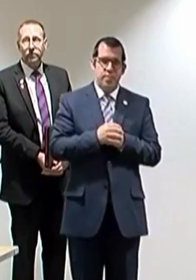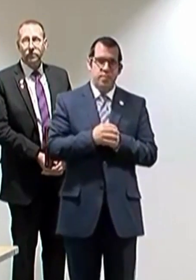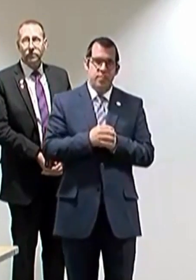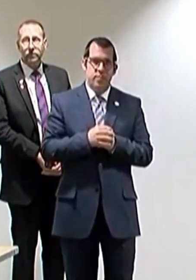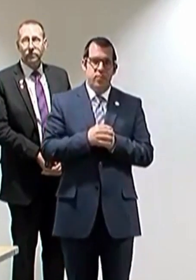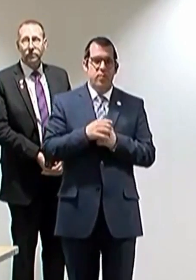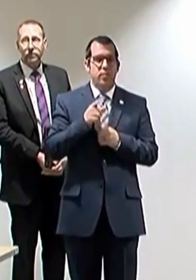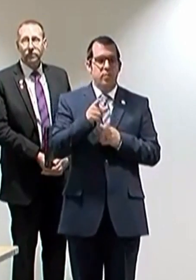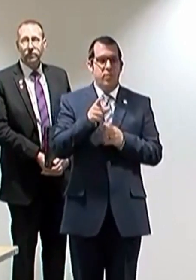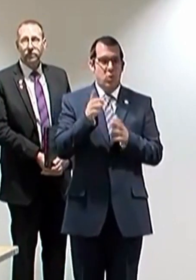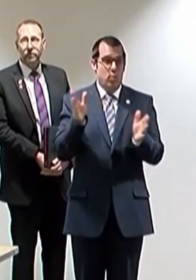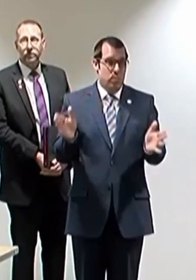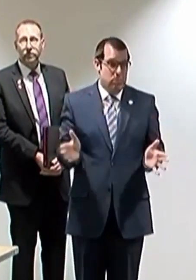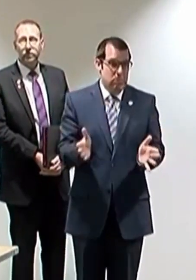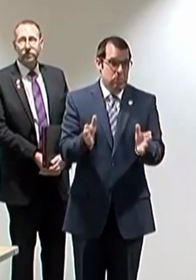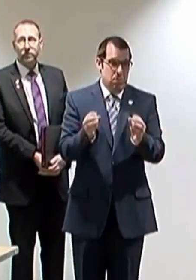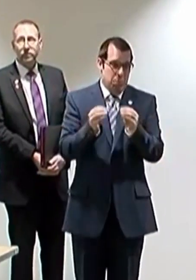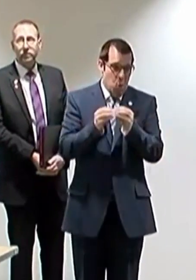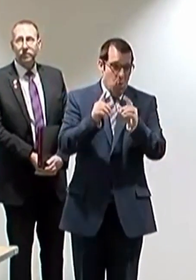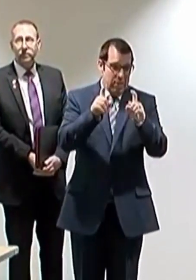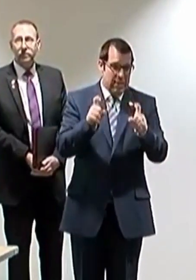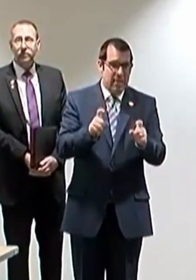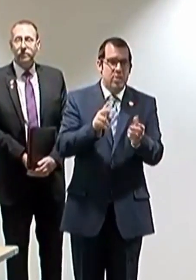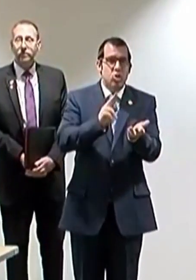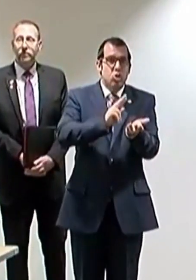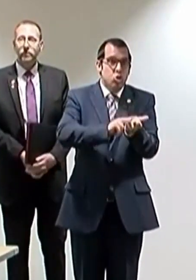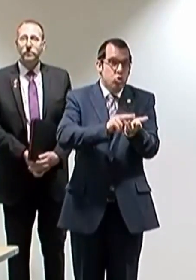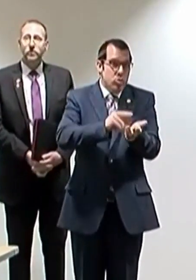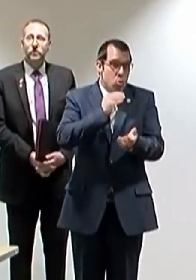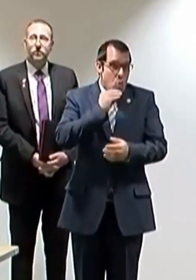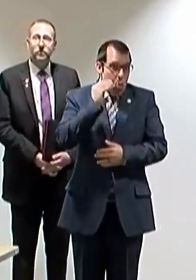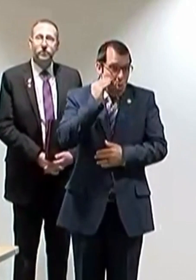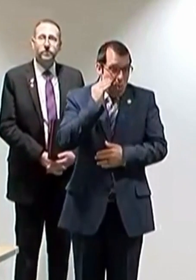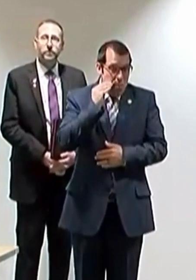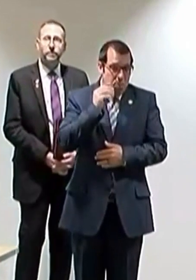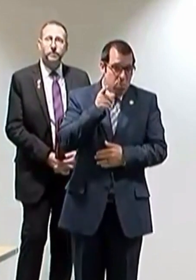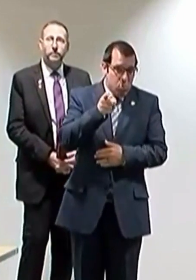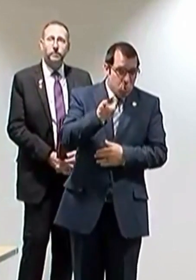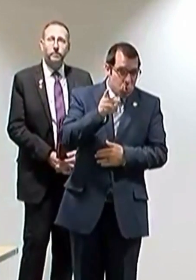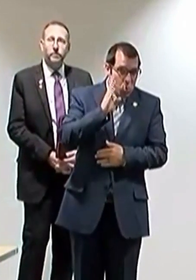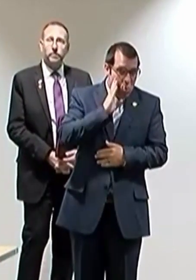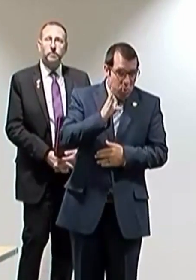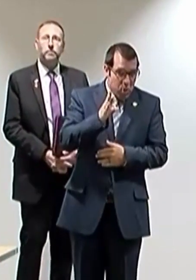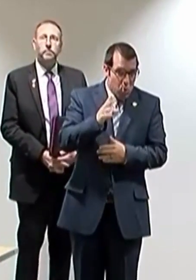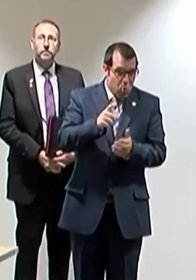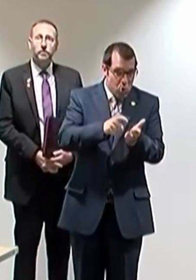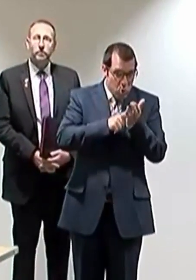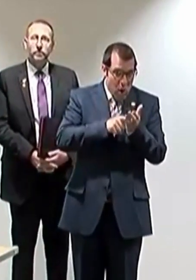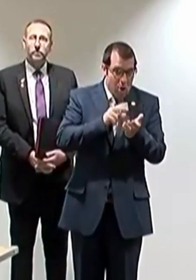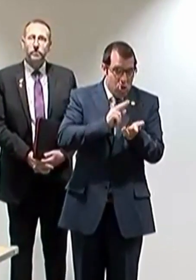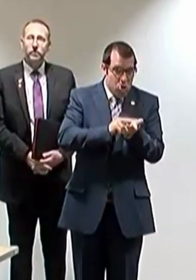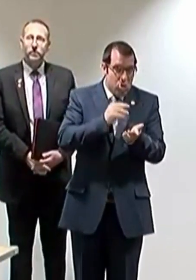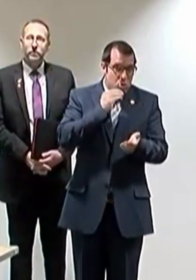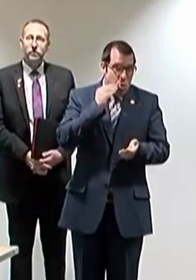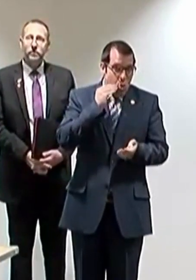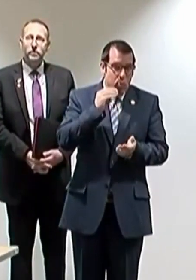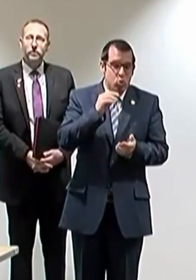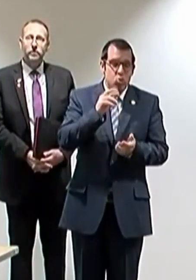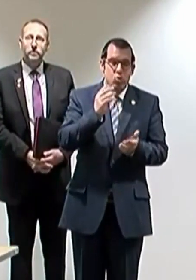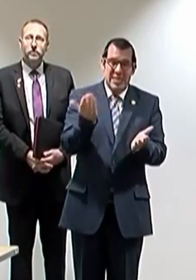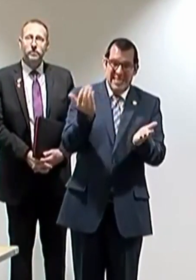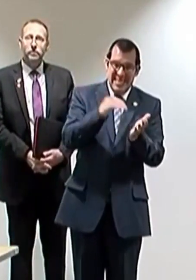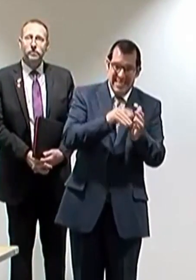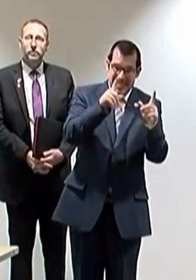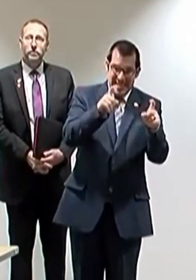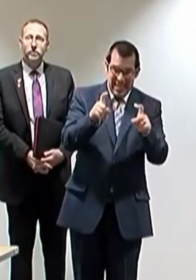the push for testing with nursing homes, will you be requiring nursing homes to retest